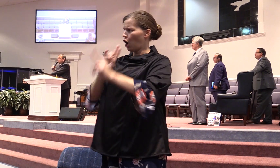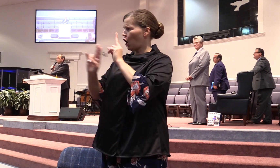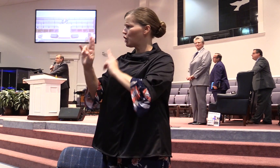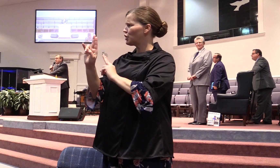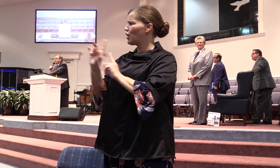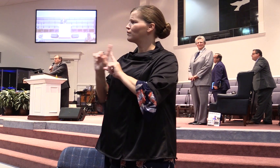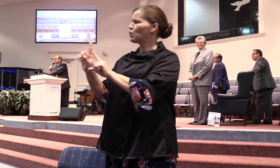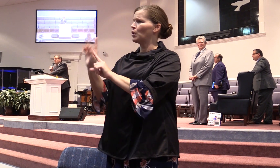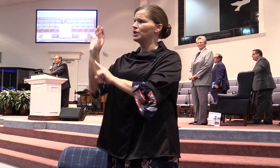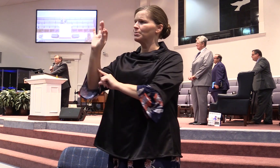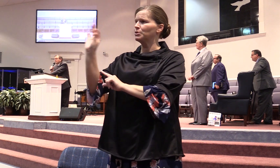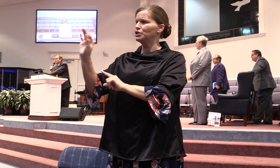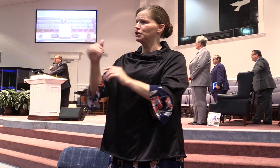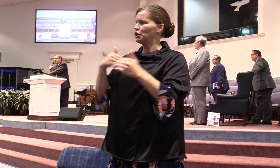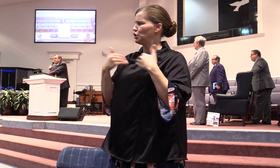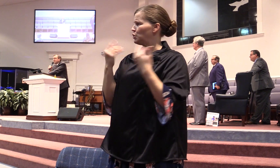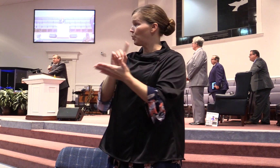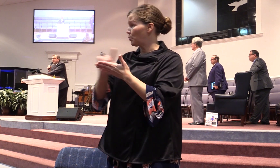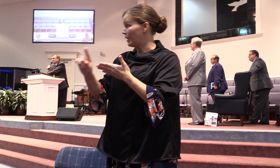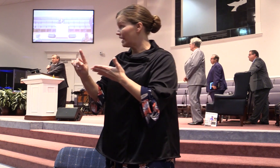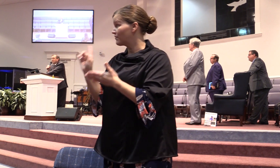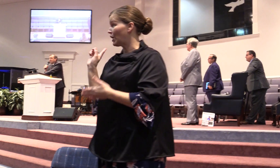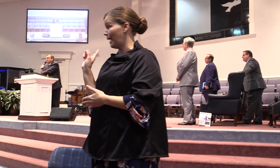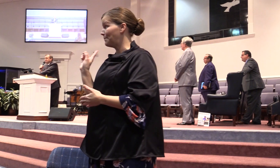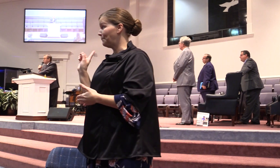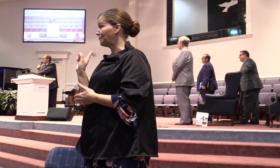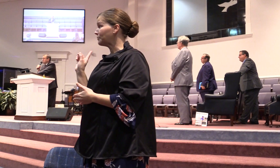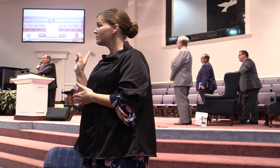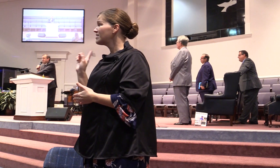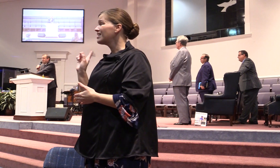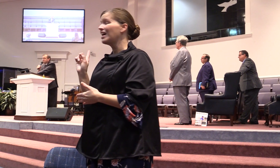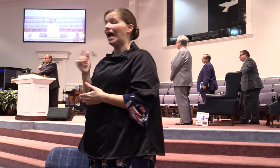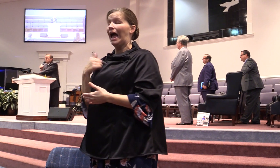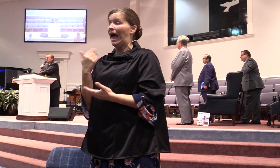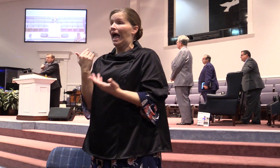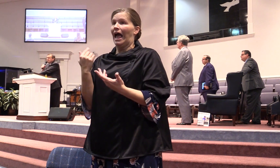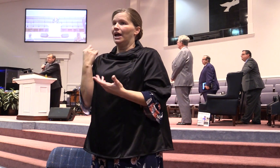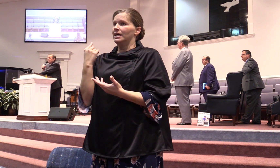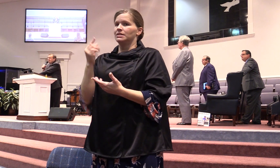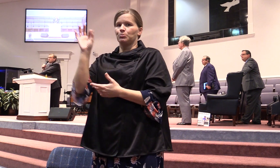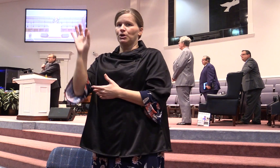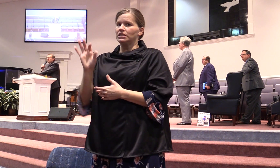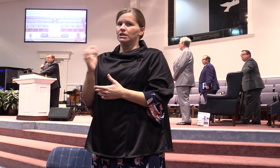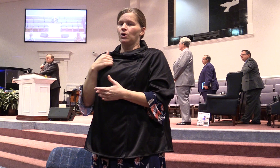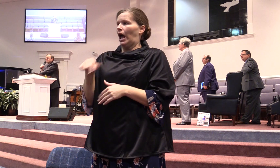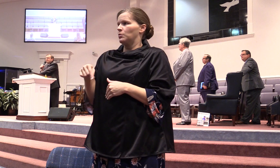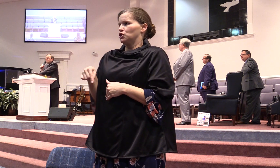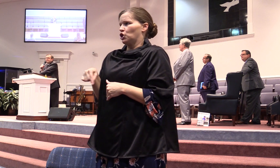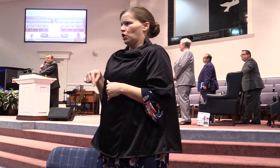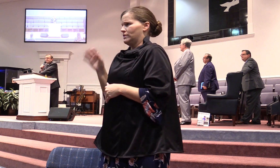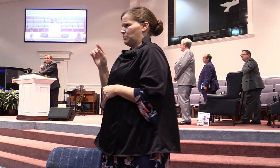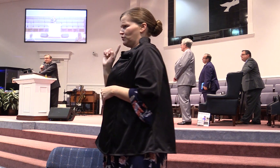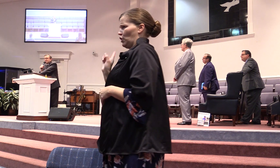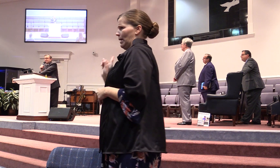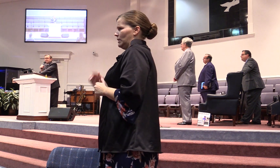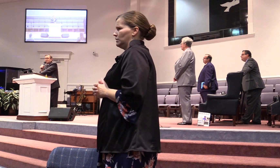going to preach a youth week for Brother Graham. And Brother Graham, just iconic preacher. I was nervous